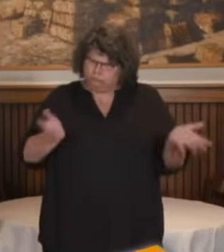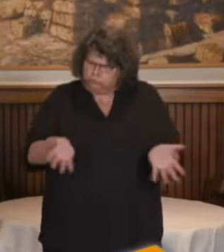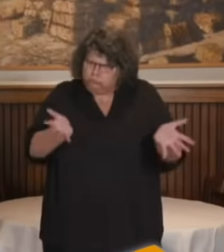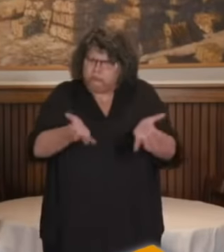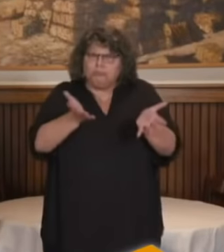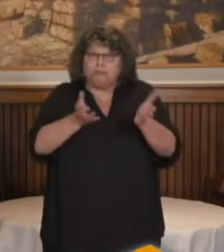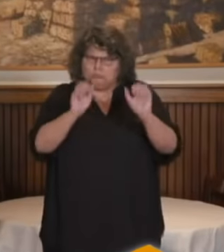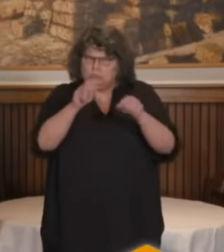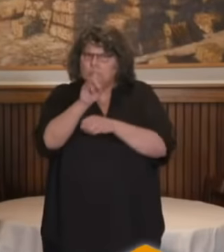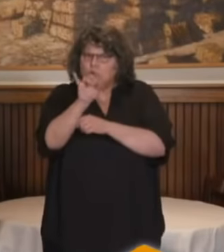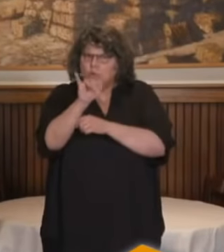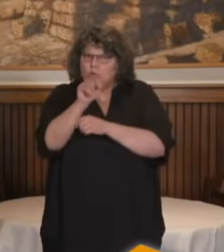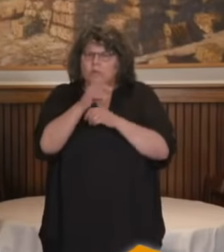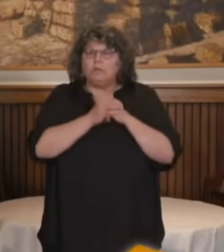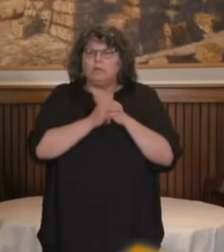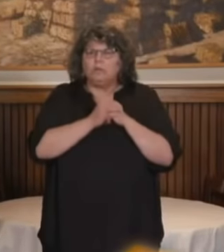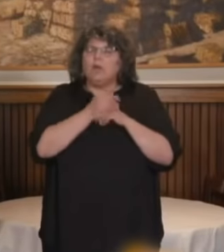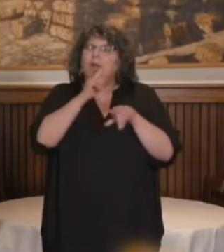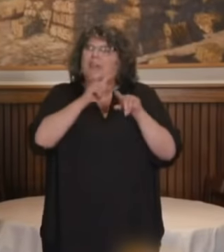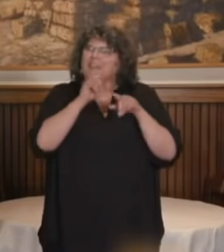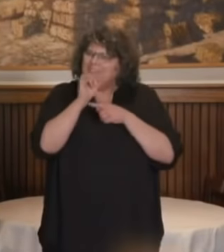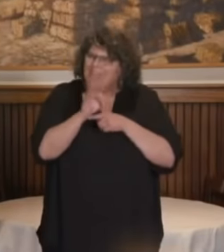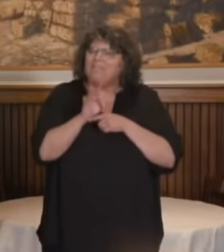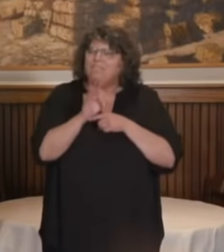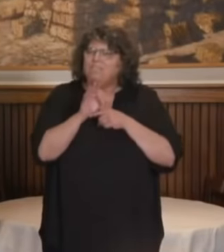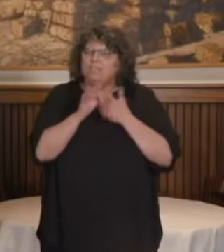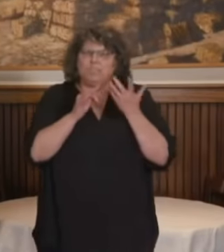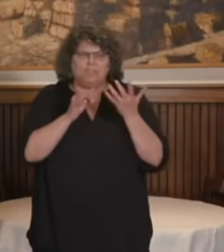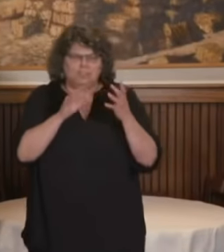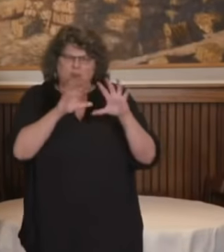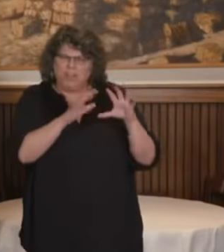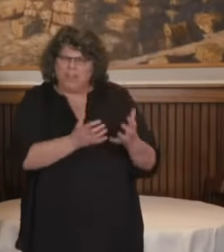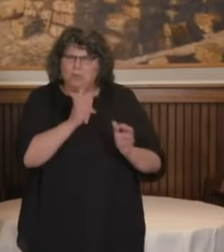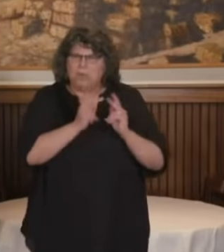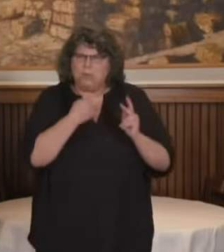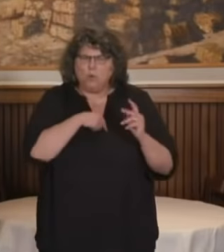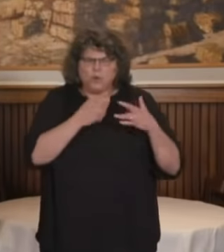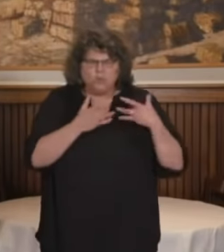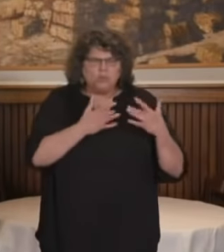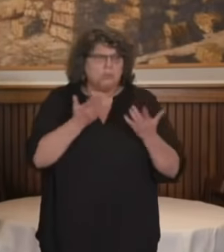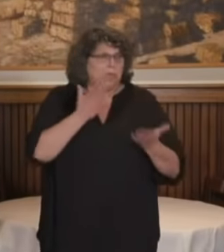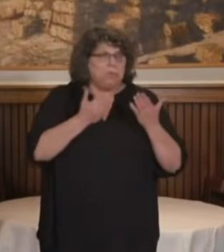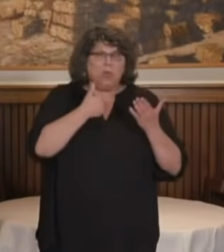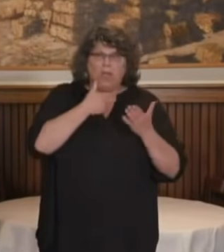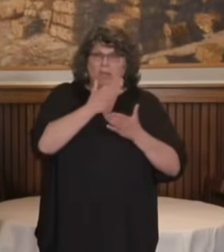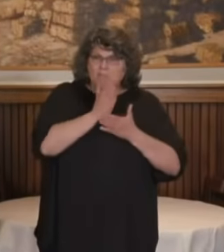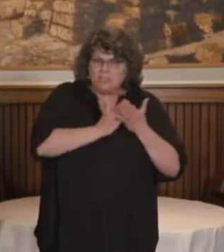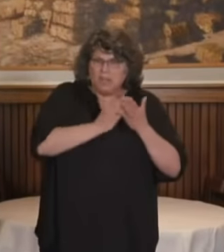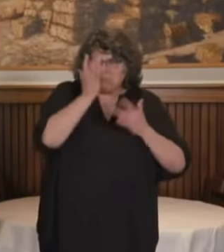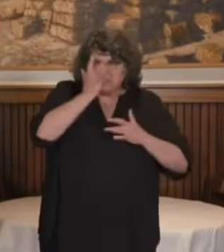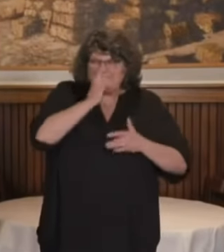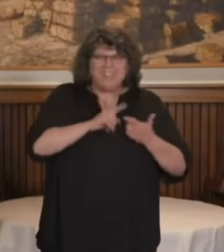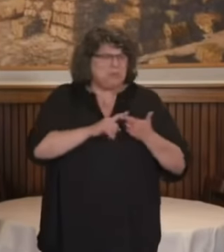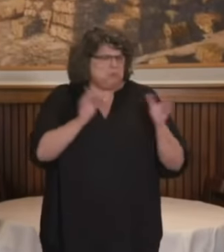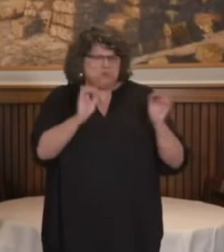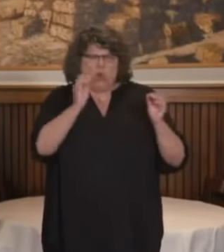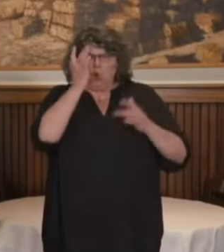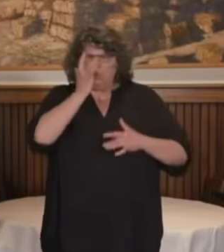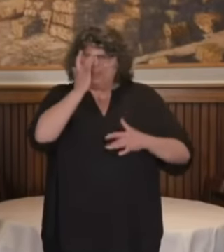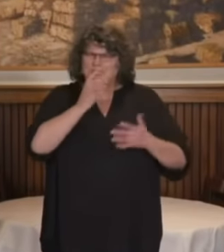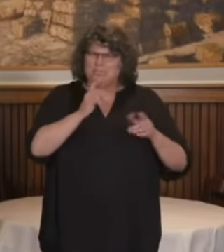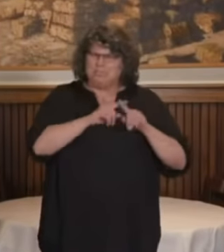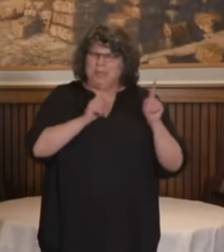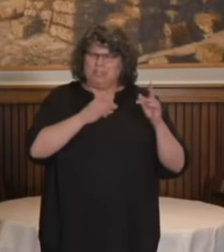that to the extent that you fall into a category of concern, you have symptoms, you're asymptomatic, but you're